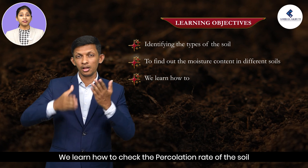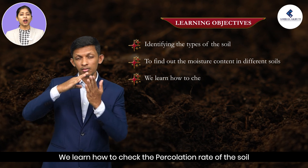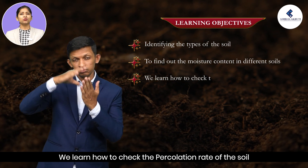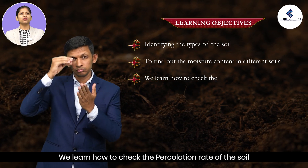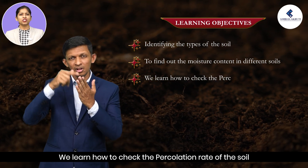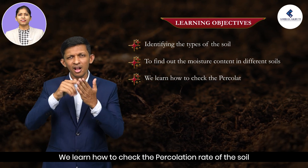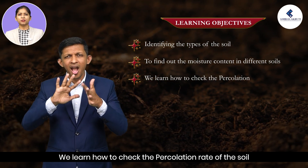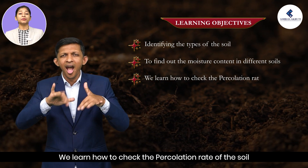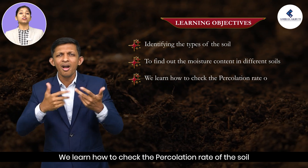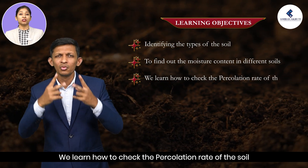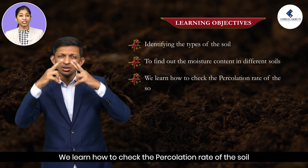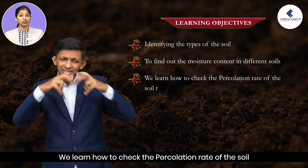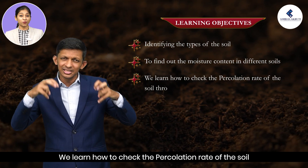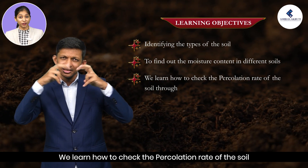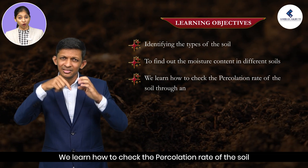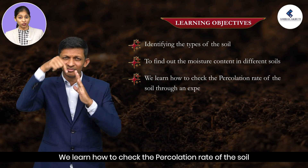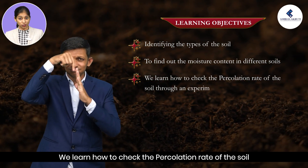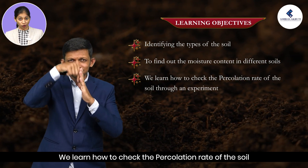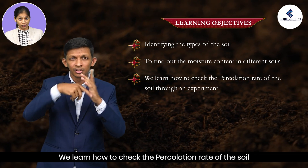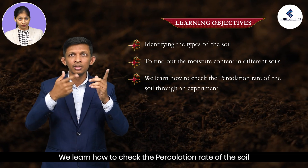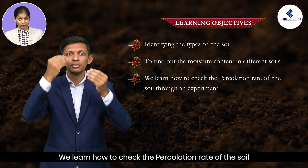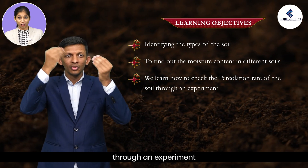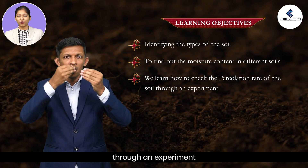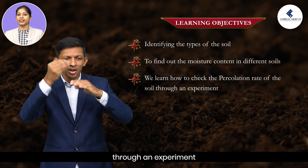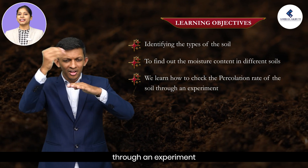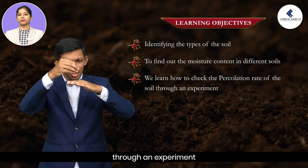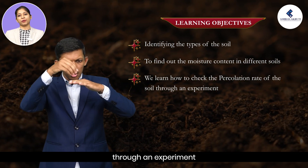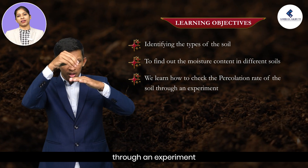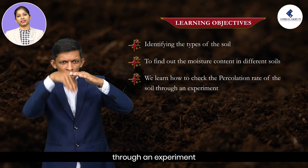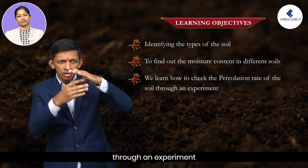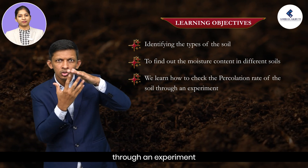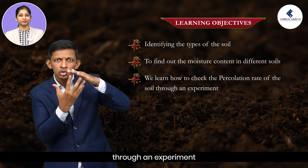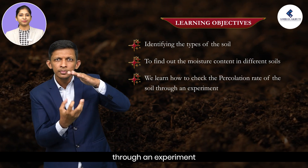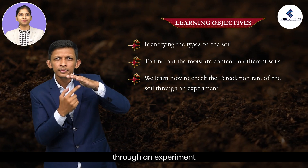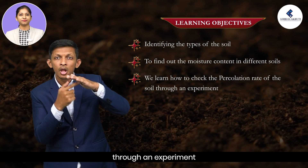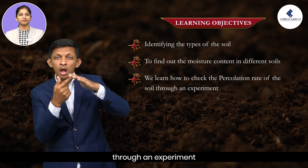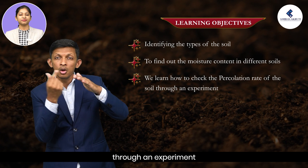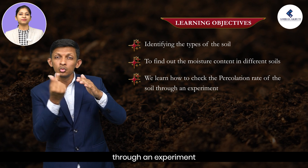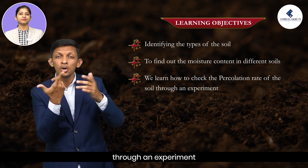We learn how to check the percolation rate of the soil through an experiment.